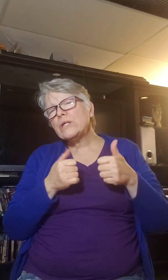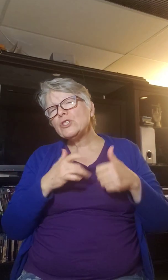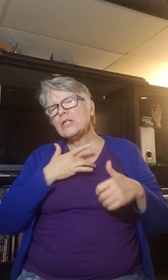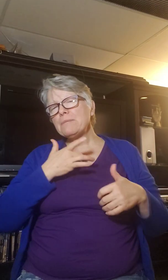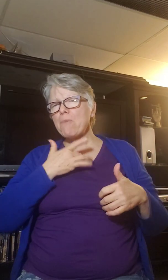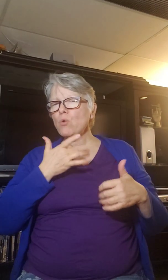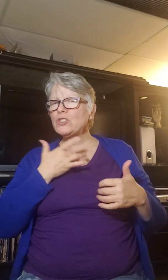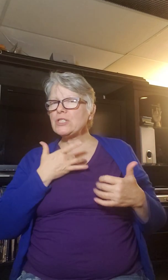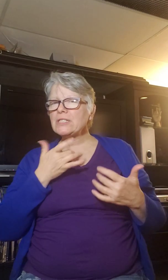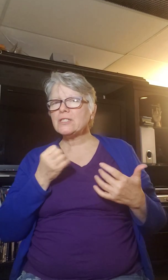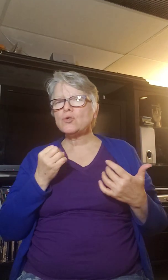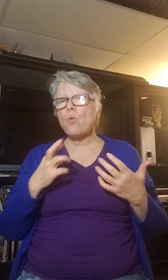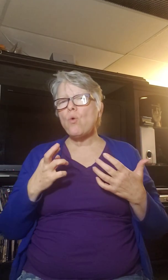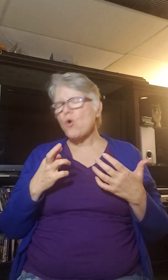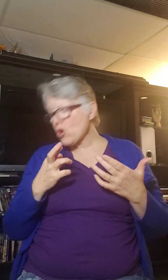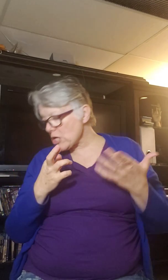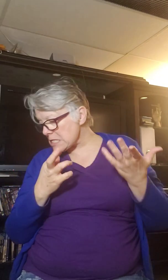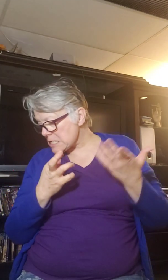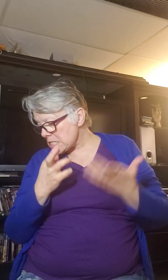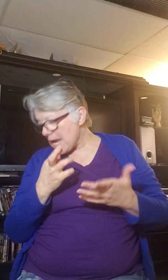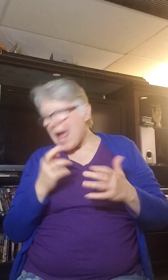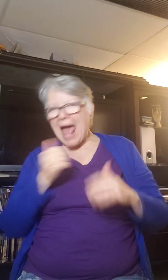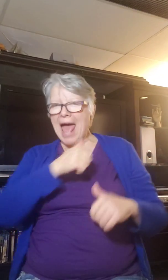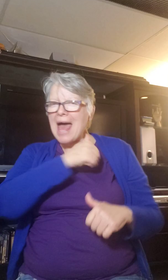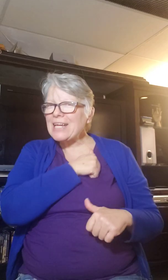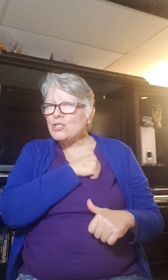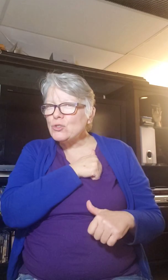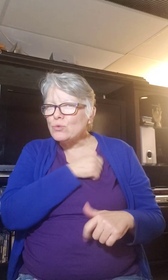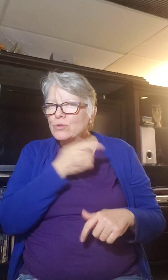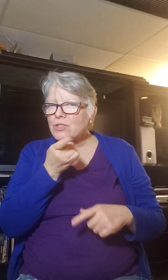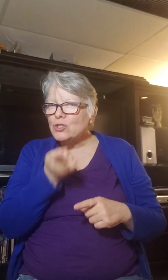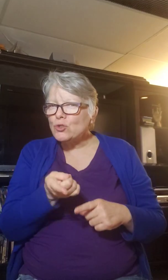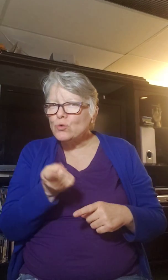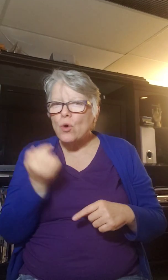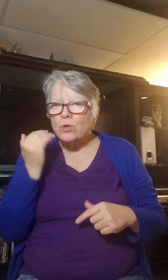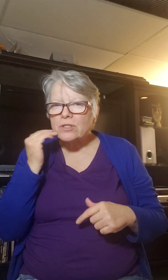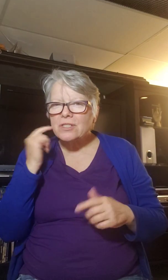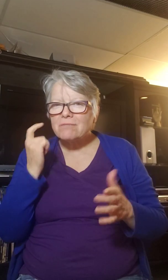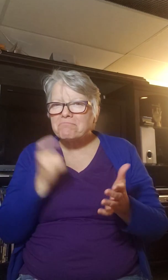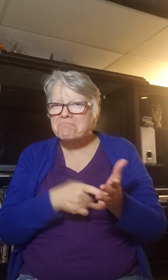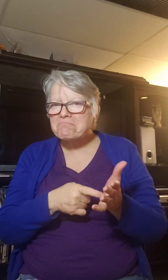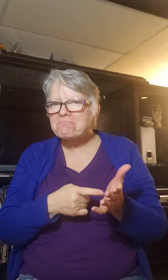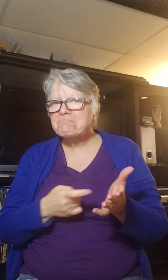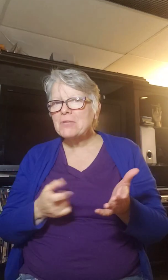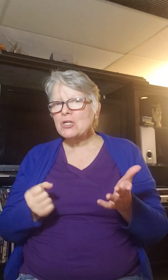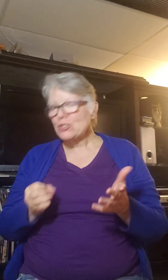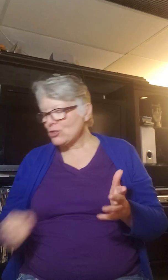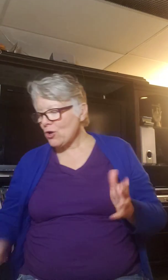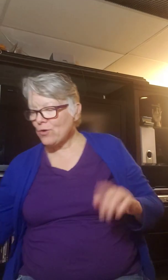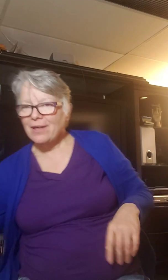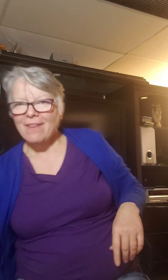which emotions or attitudes did you notice? So